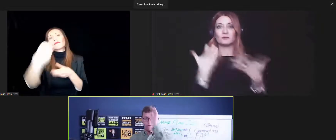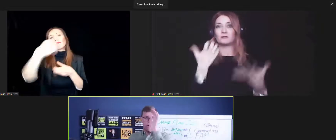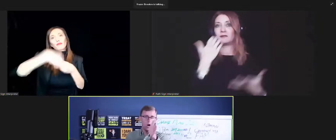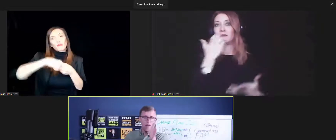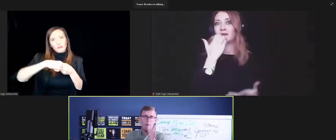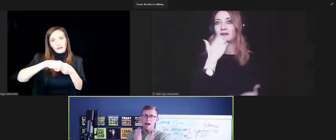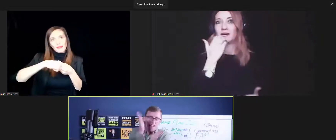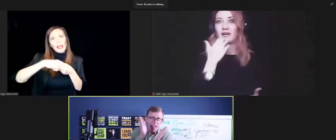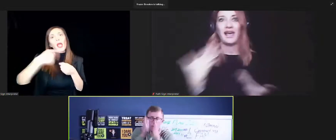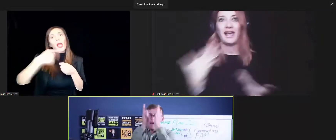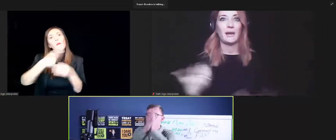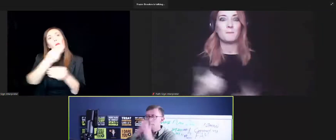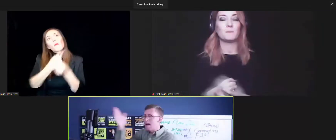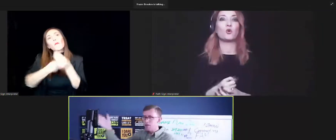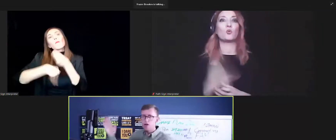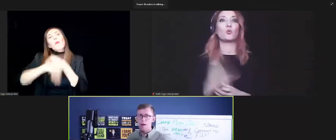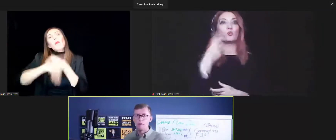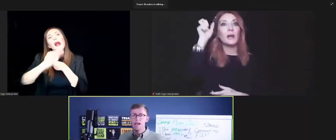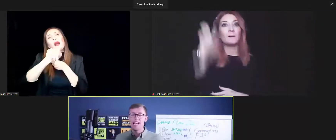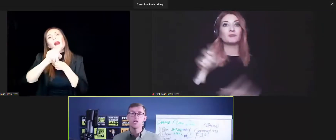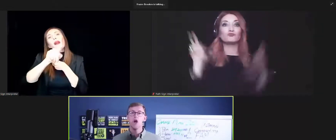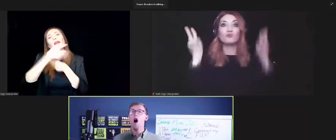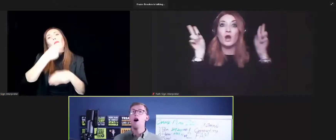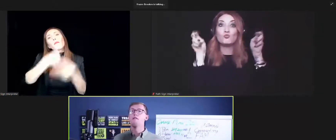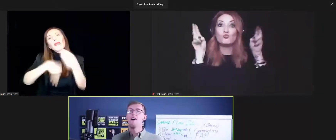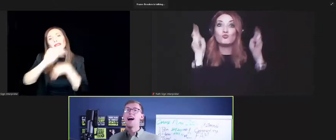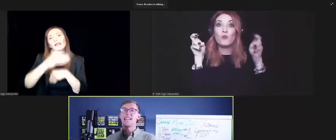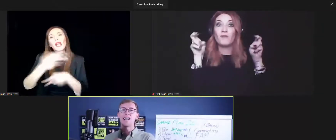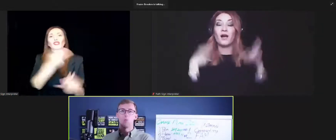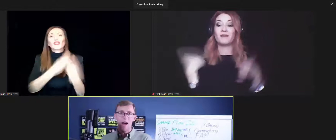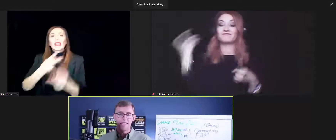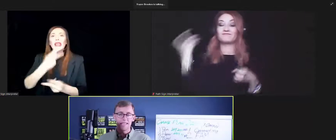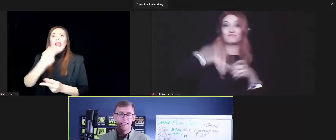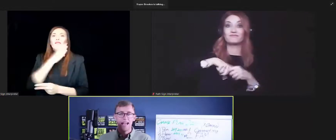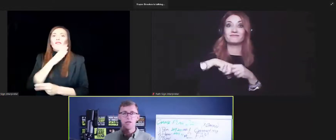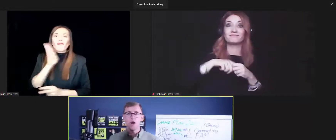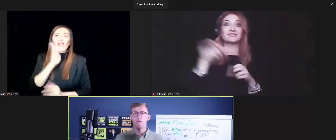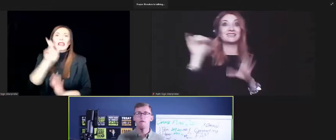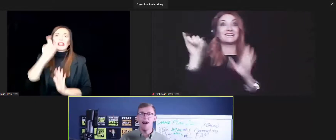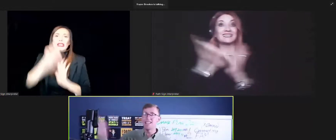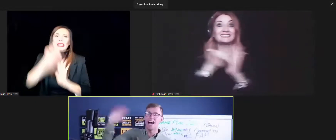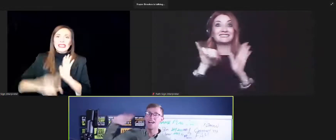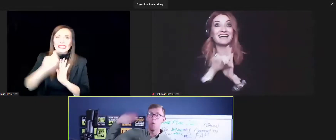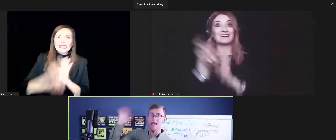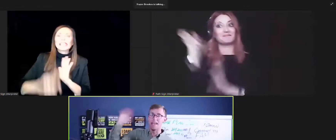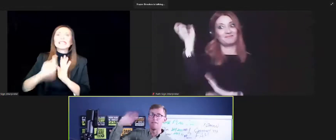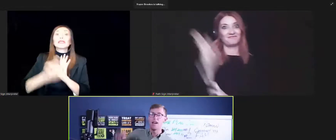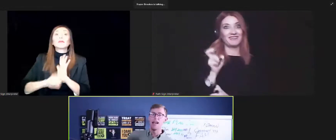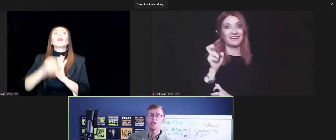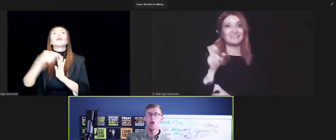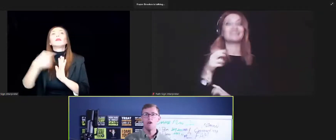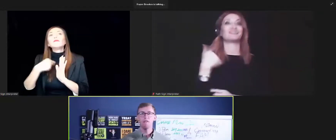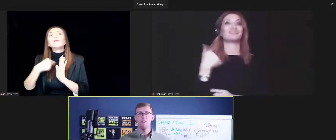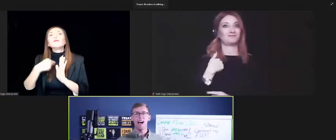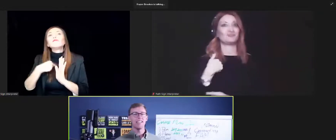you follow them, add them, message them. It's not find, add, wait. It's not find, add, wave. It's not find, add,